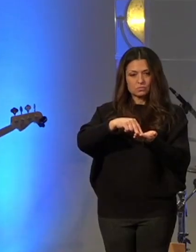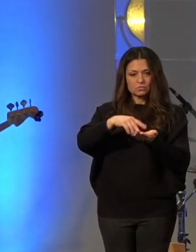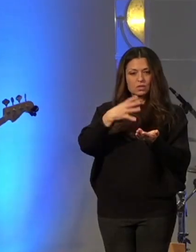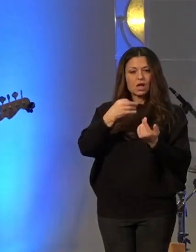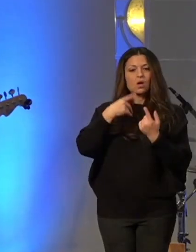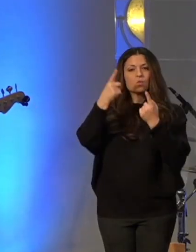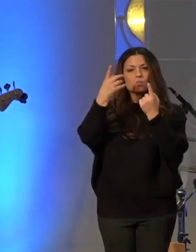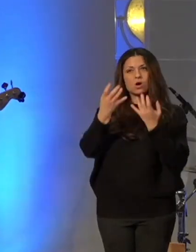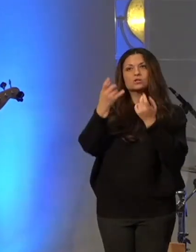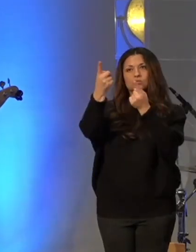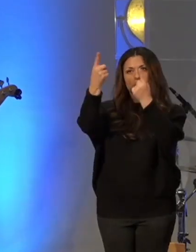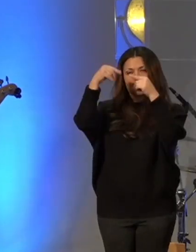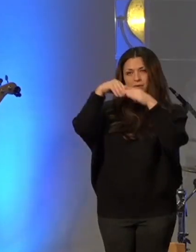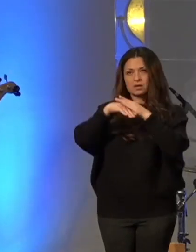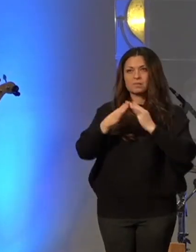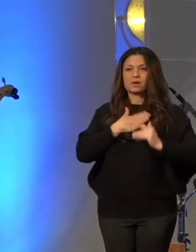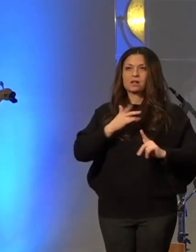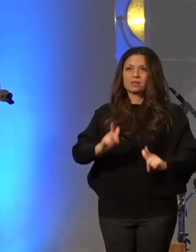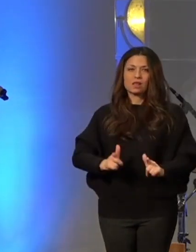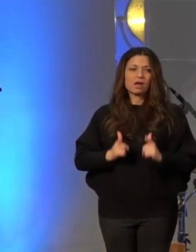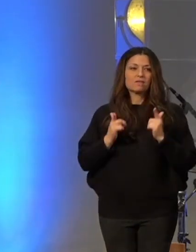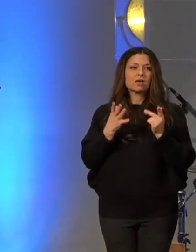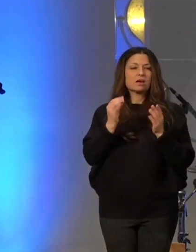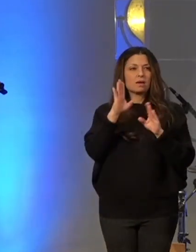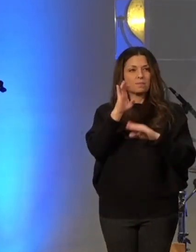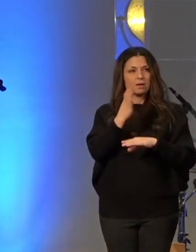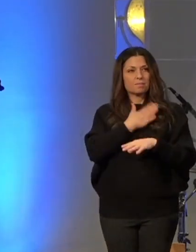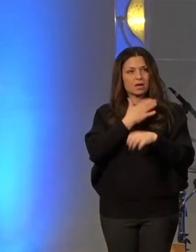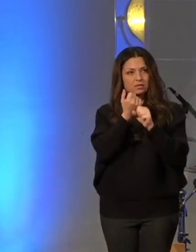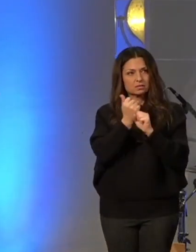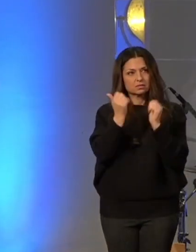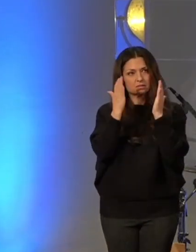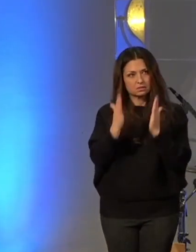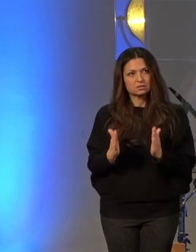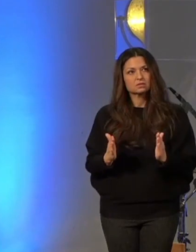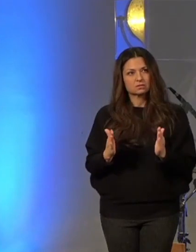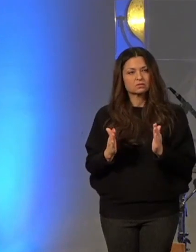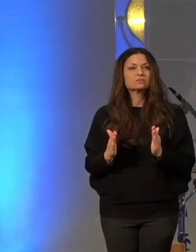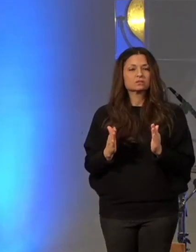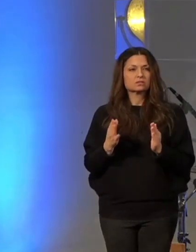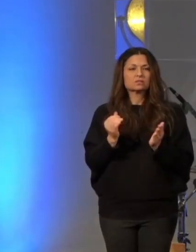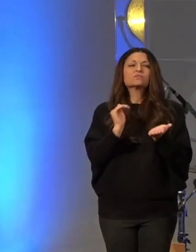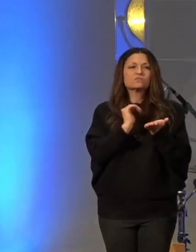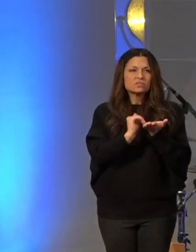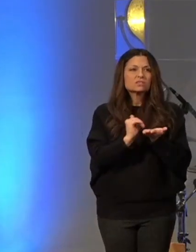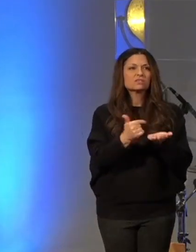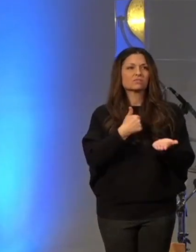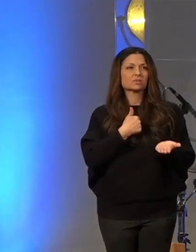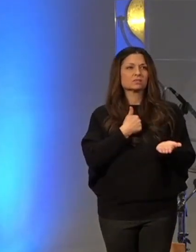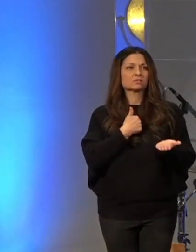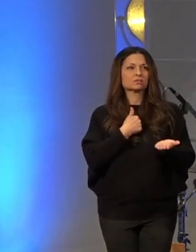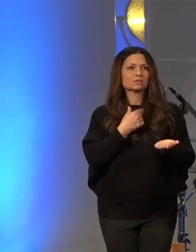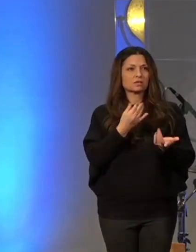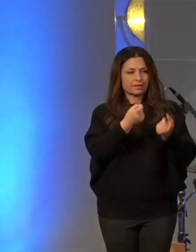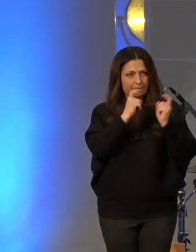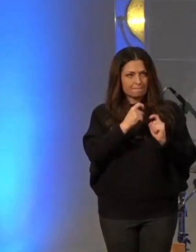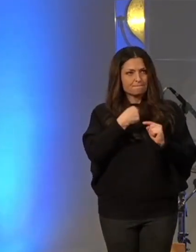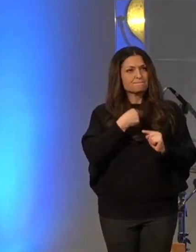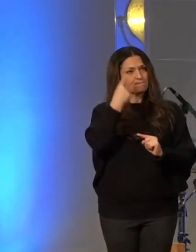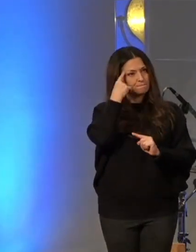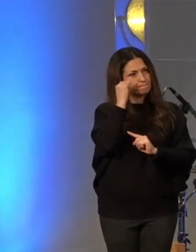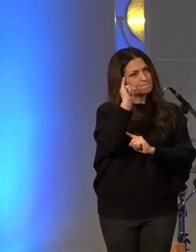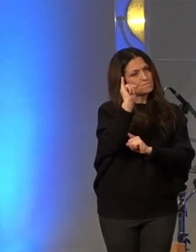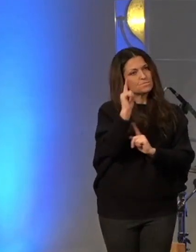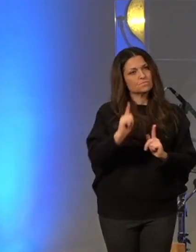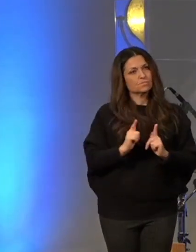And I want you to come into my life and be my Savior and forgive me and give me eternal